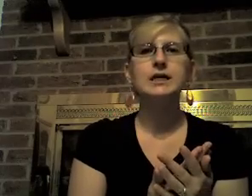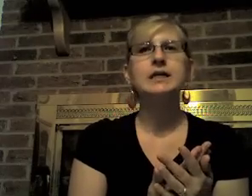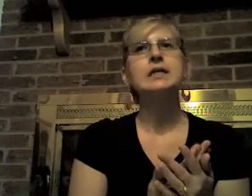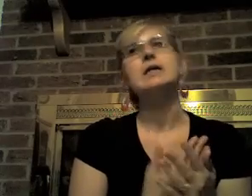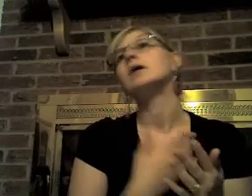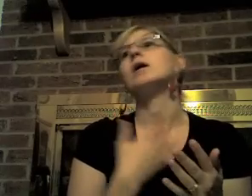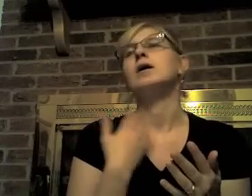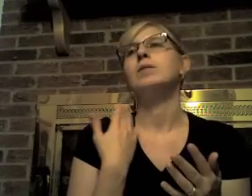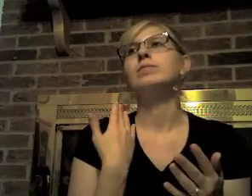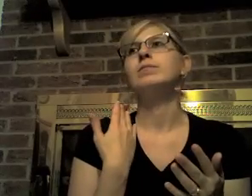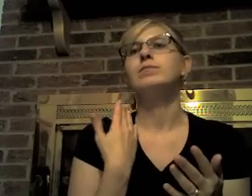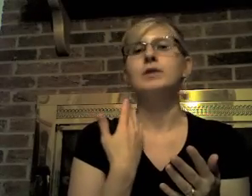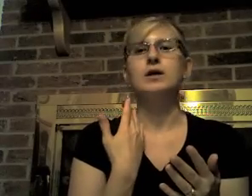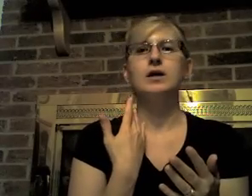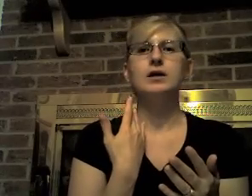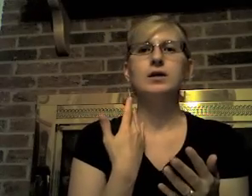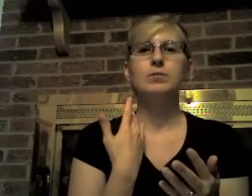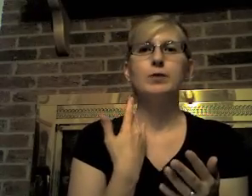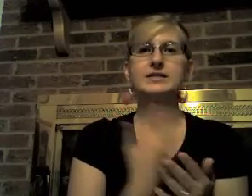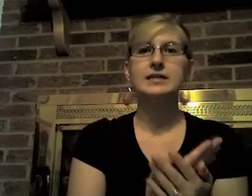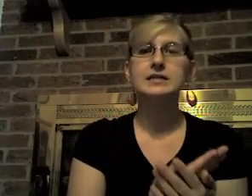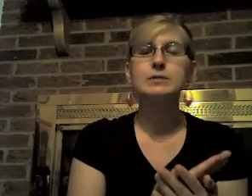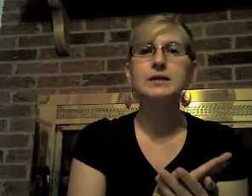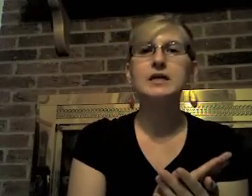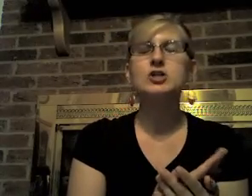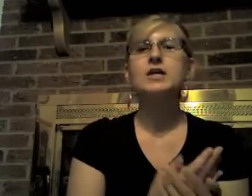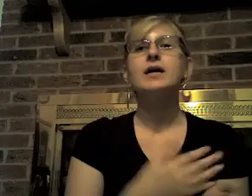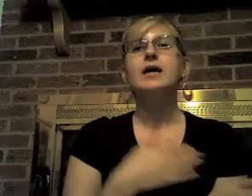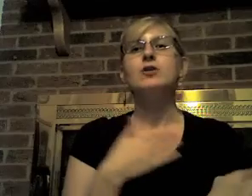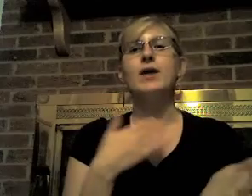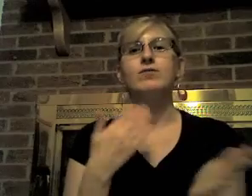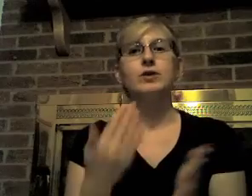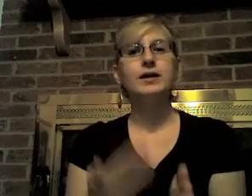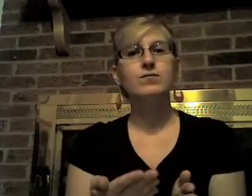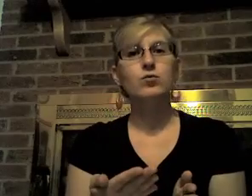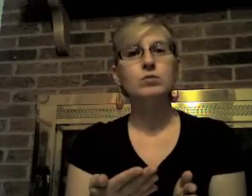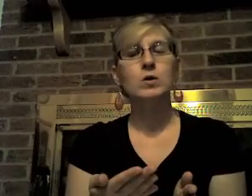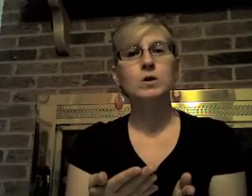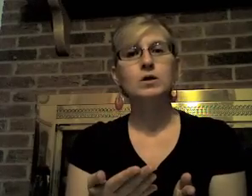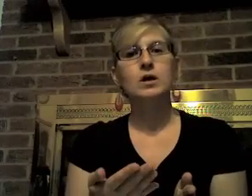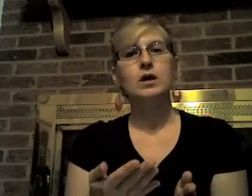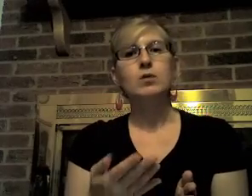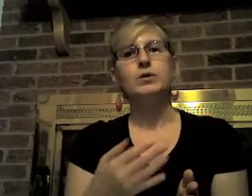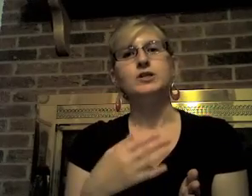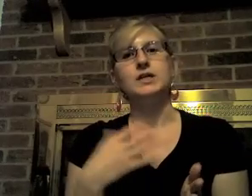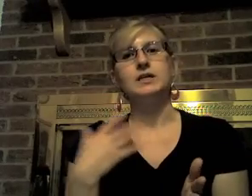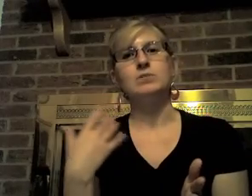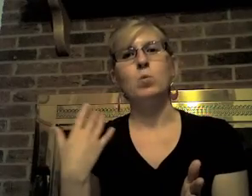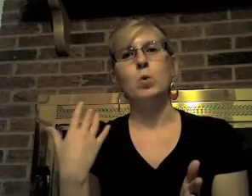graduation, the president's speech. You have your informal, which is